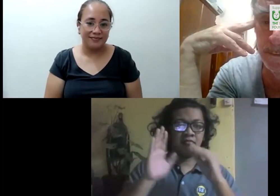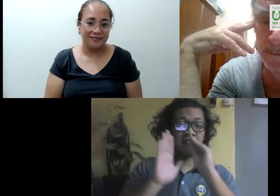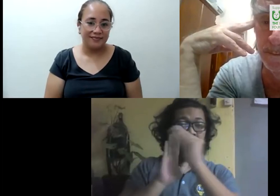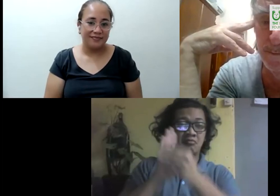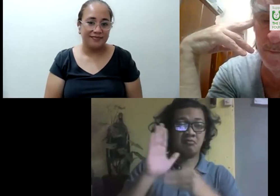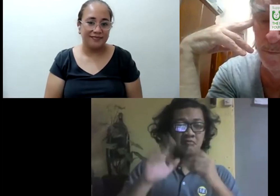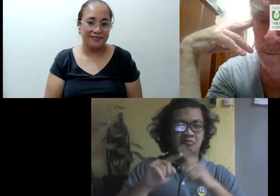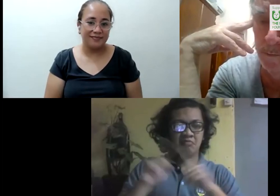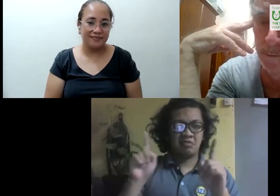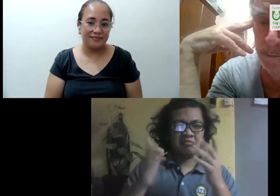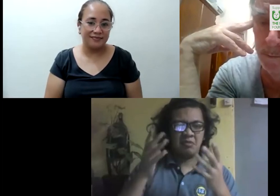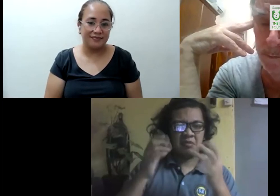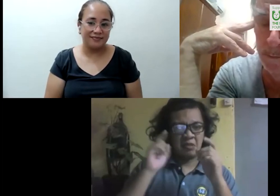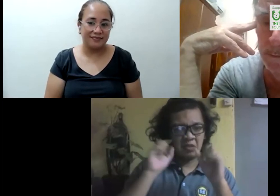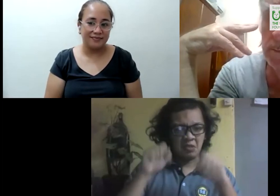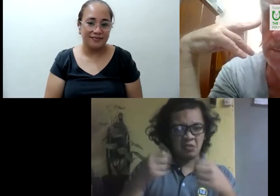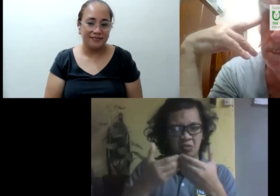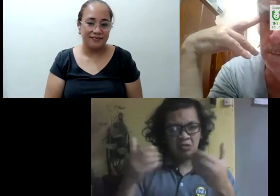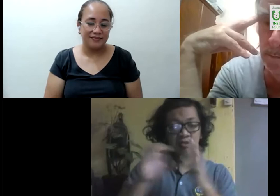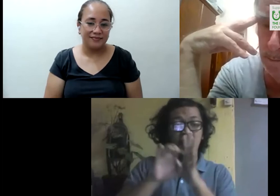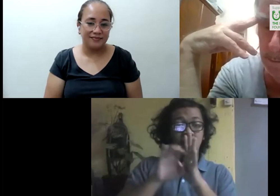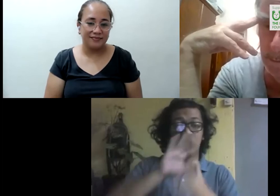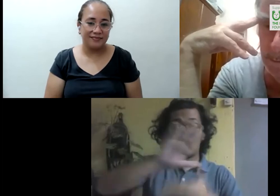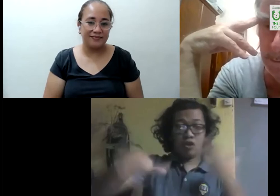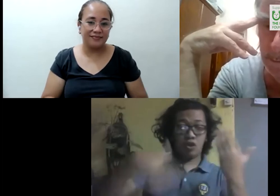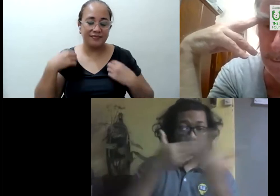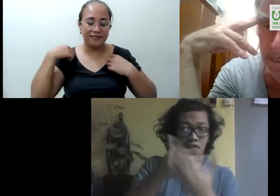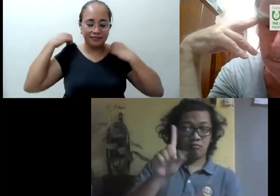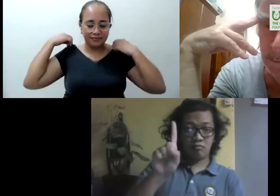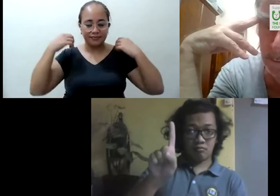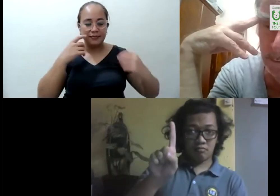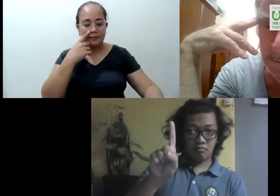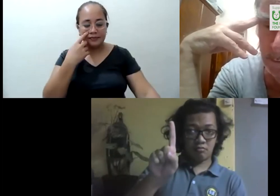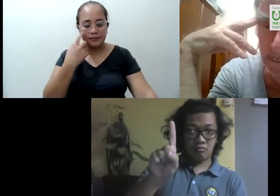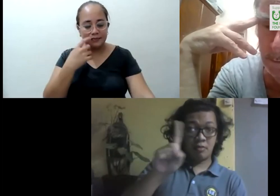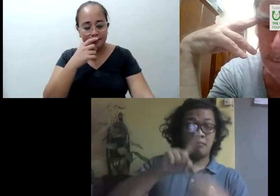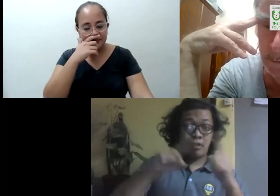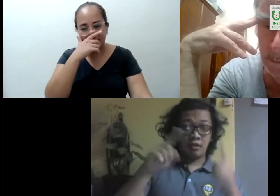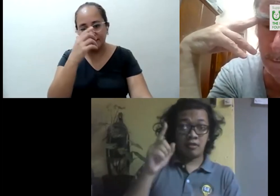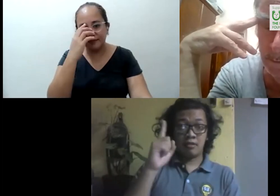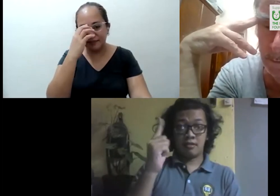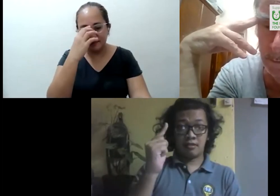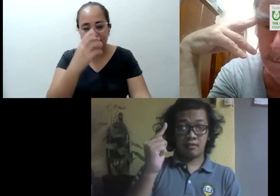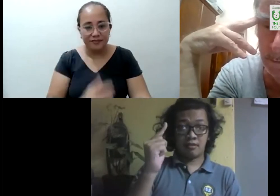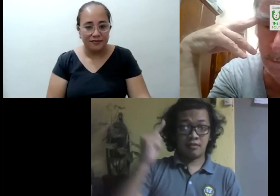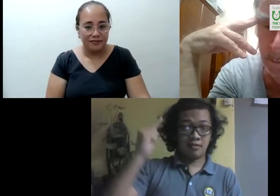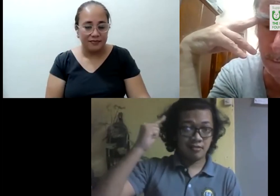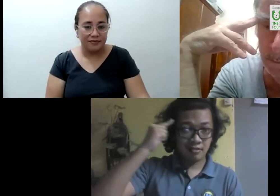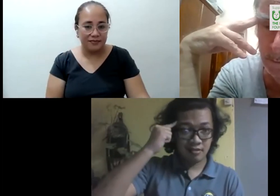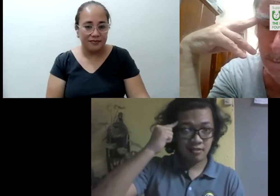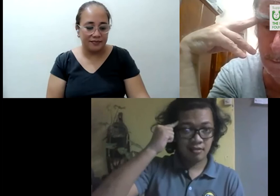So I guess we'll just put it to the team in terms of hand shape. So for this hand